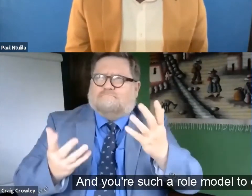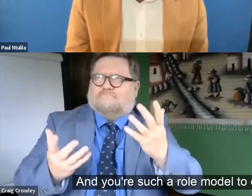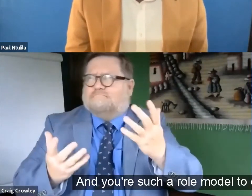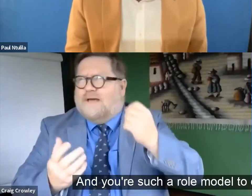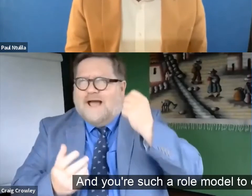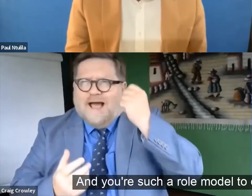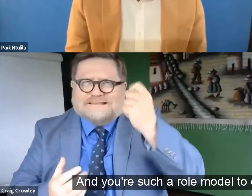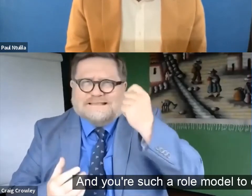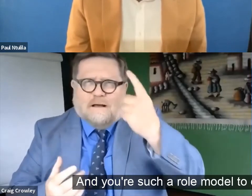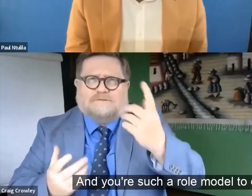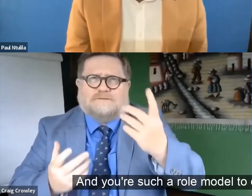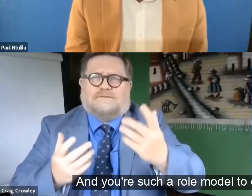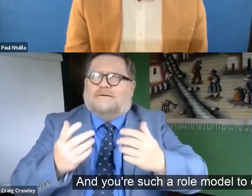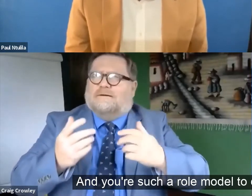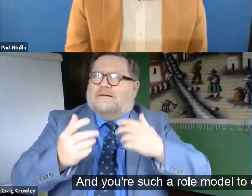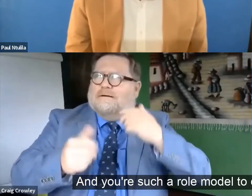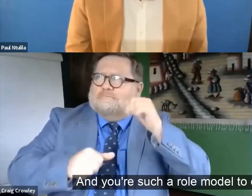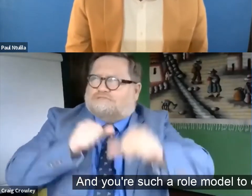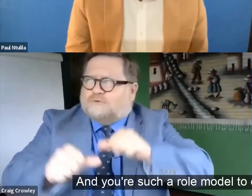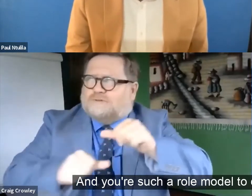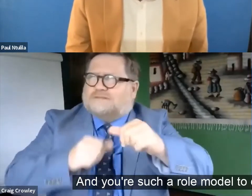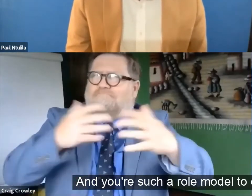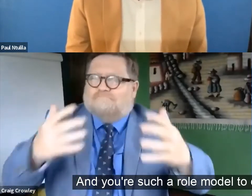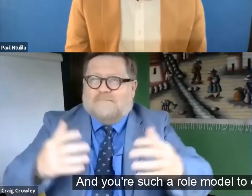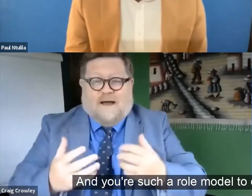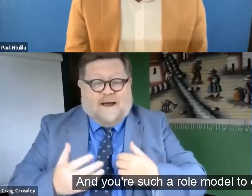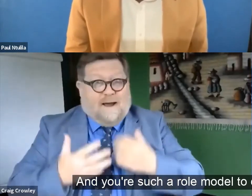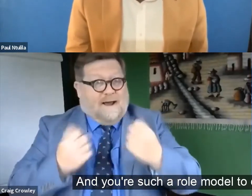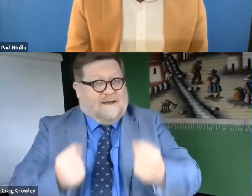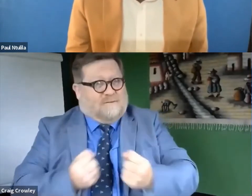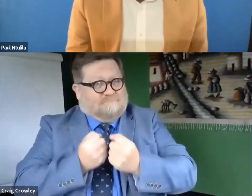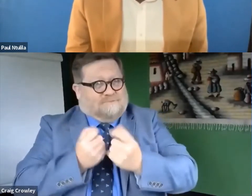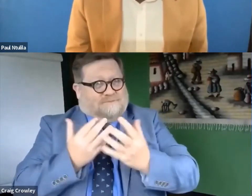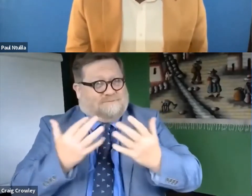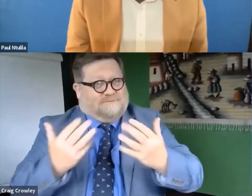such a role model to deaf people as a leader yourself.